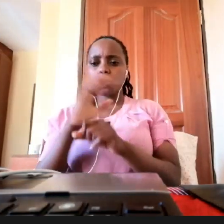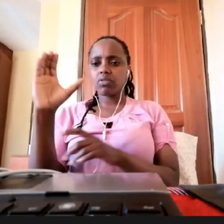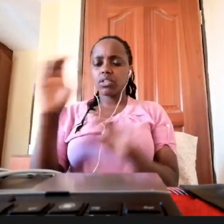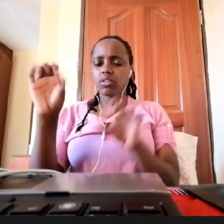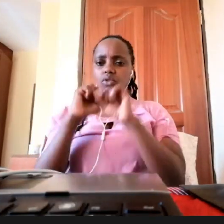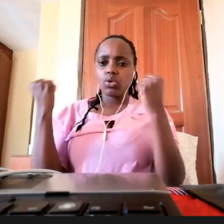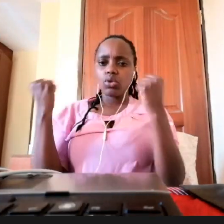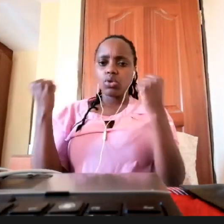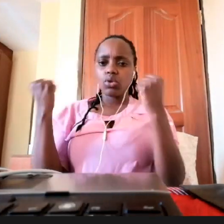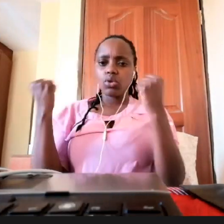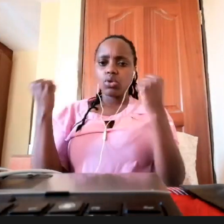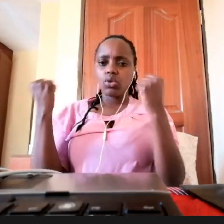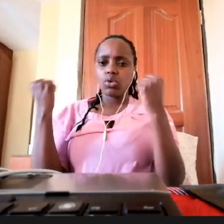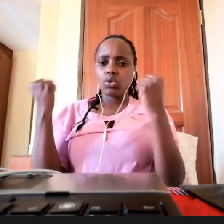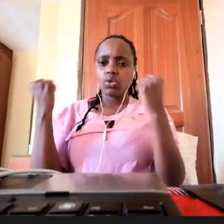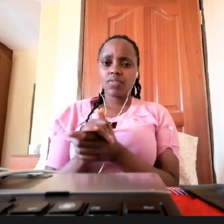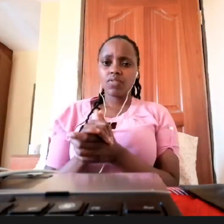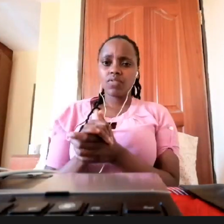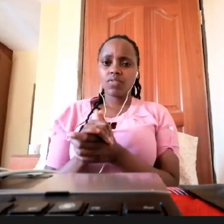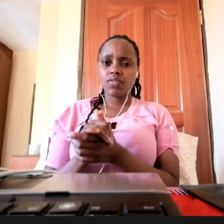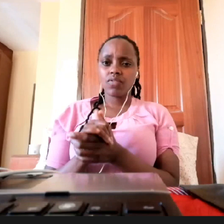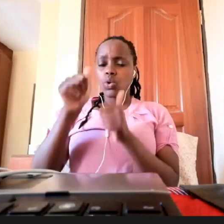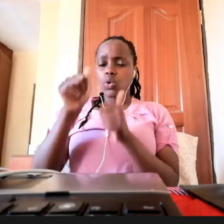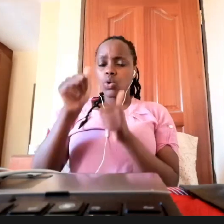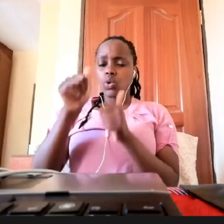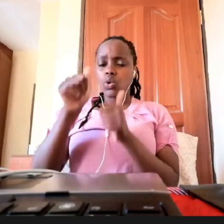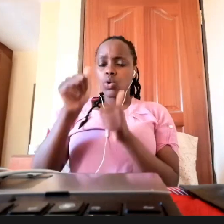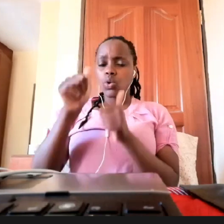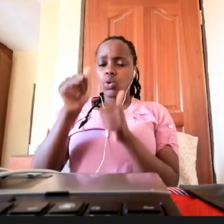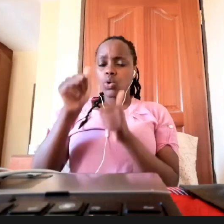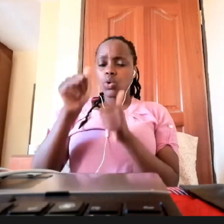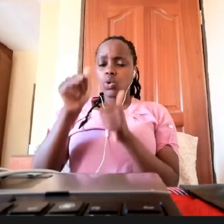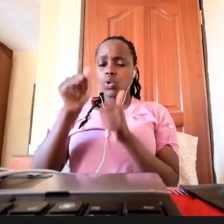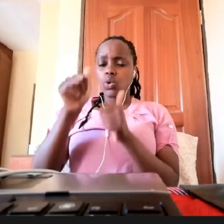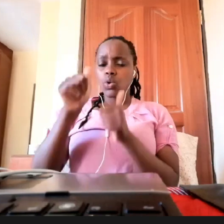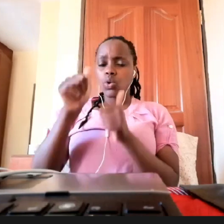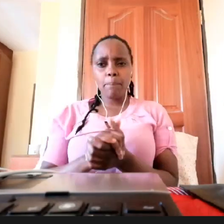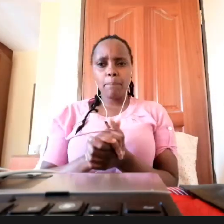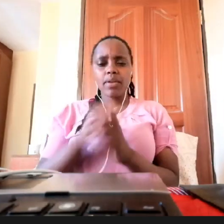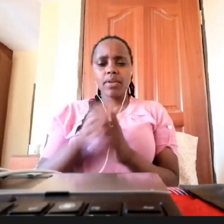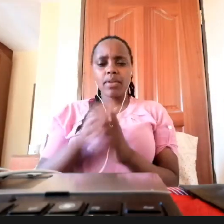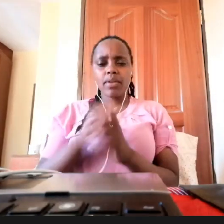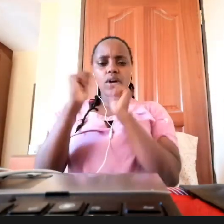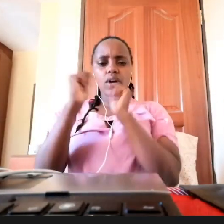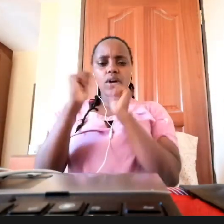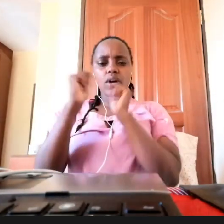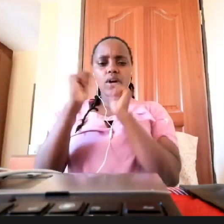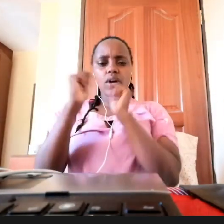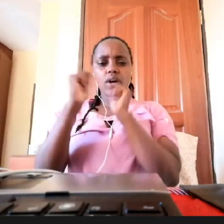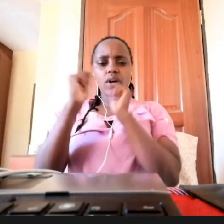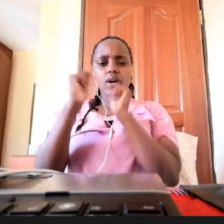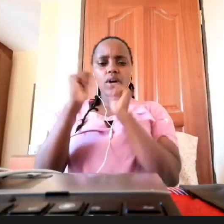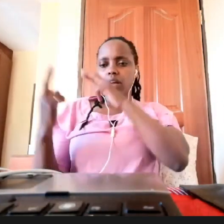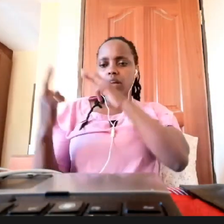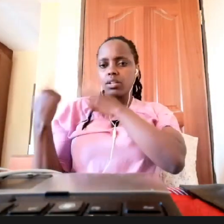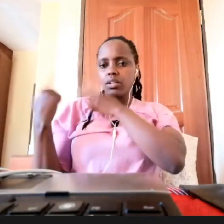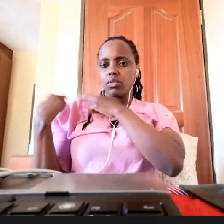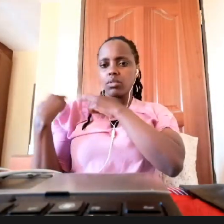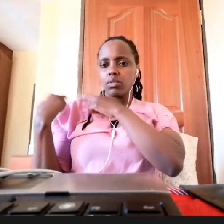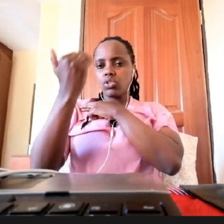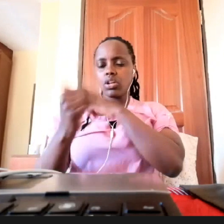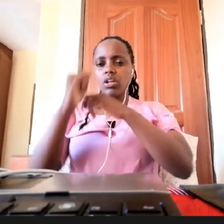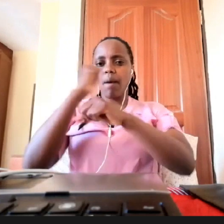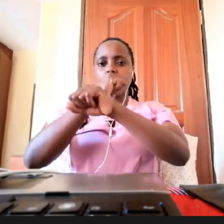society organizations, which were heavily involved to work with the ministry in charge of child protection and